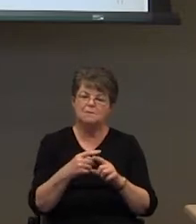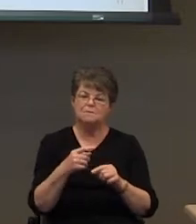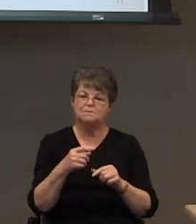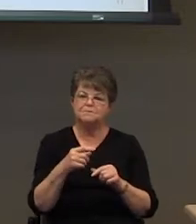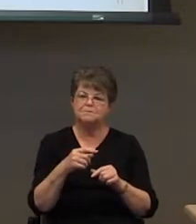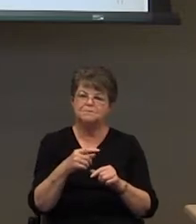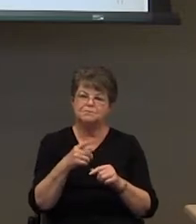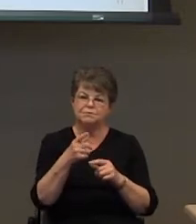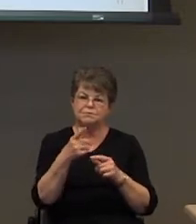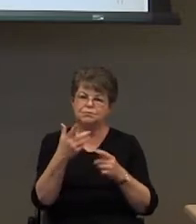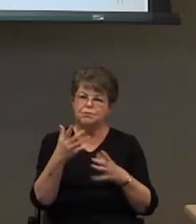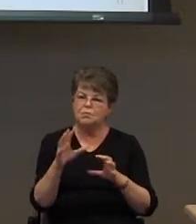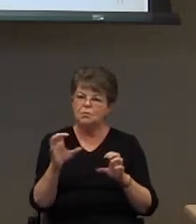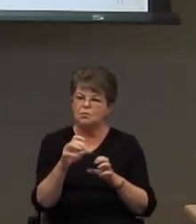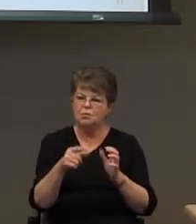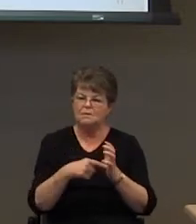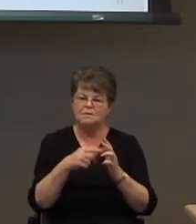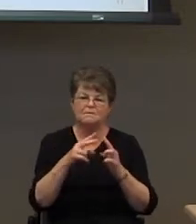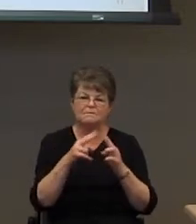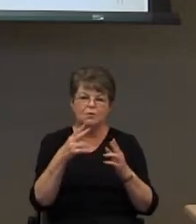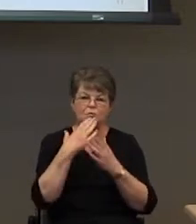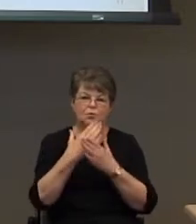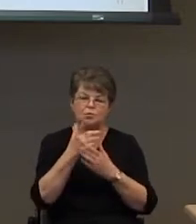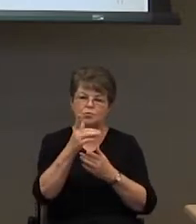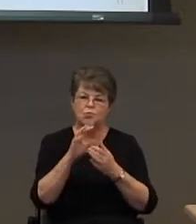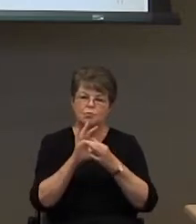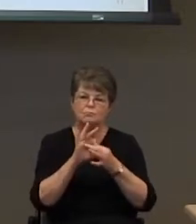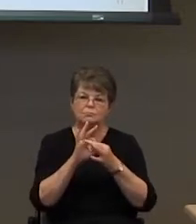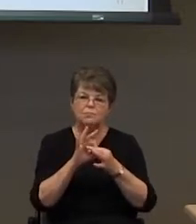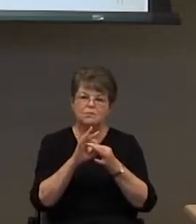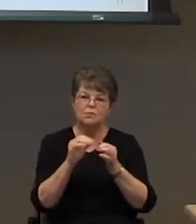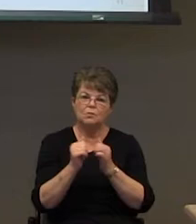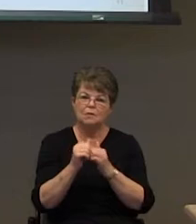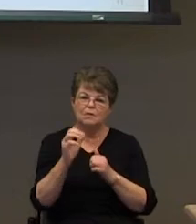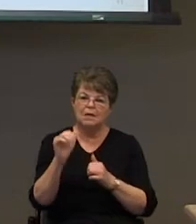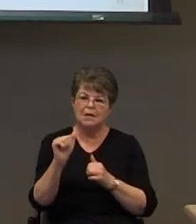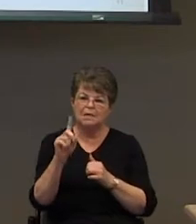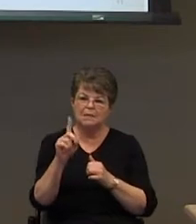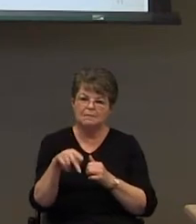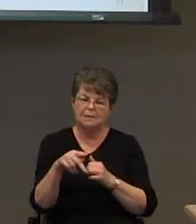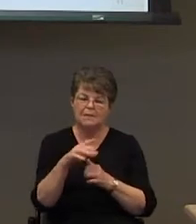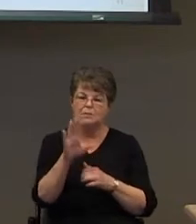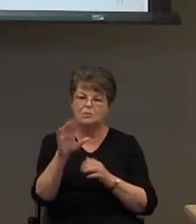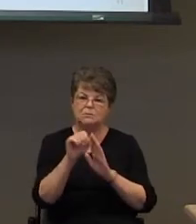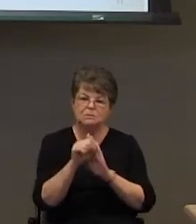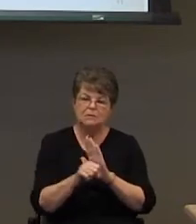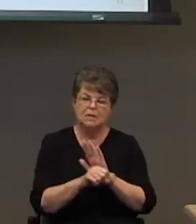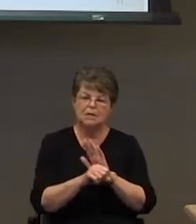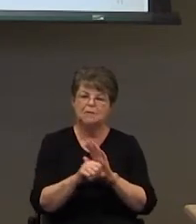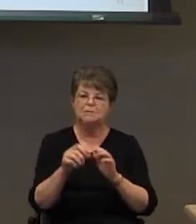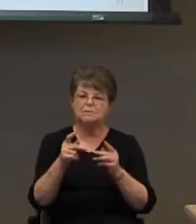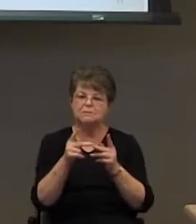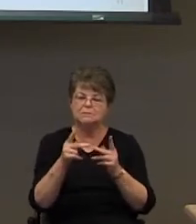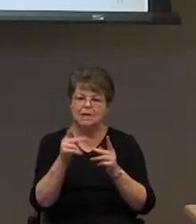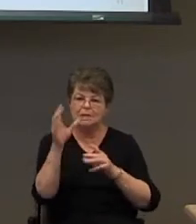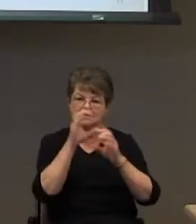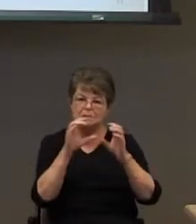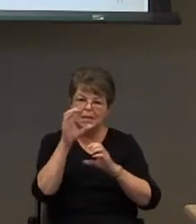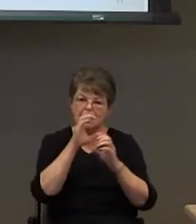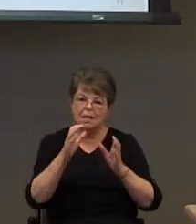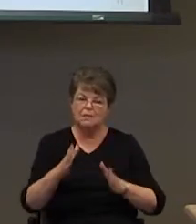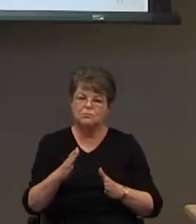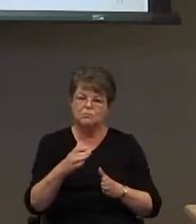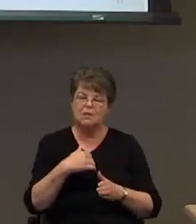This is something that you're already doing very, very well. You're building your relationship with the ADD, you're building relationships with the state and with site selectors. I put this in